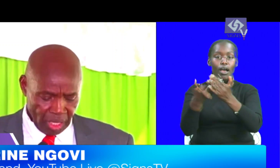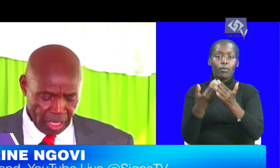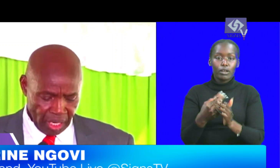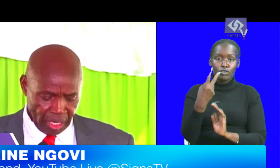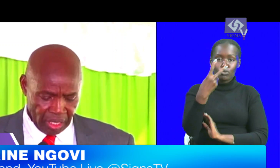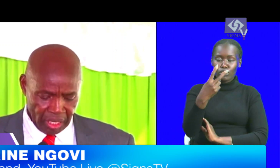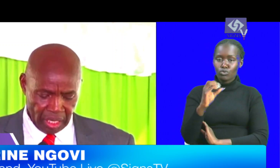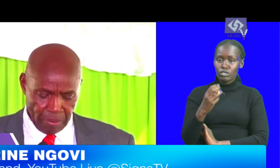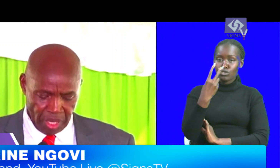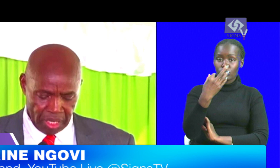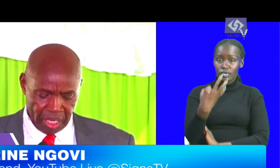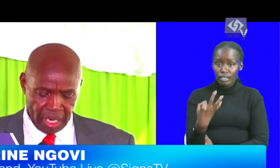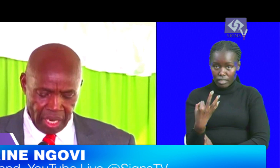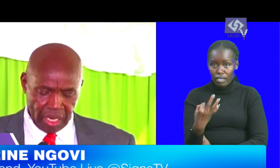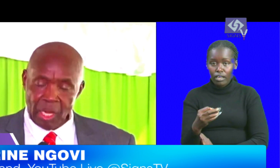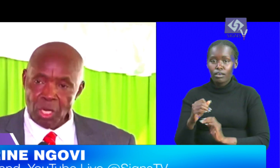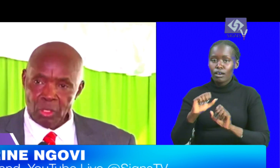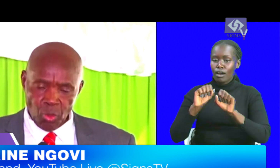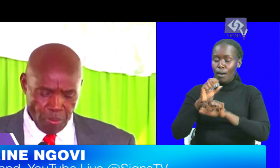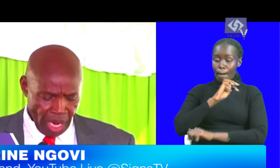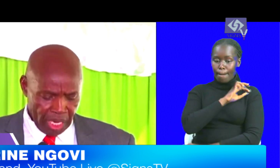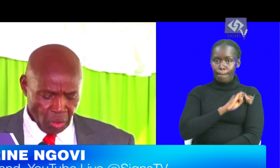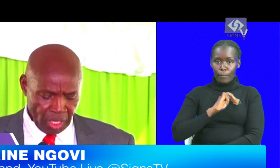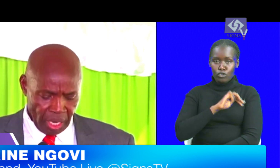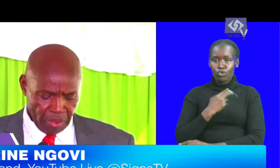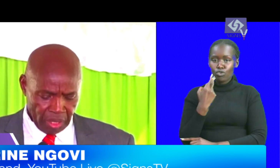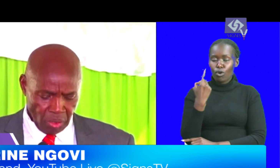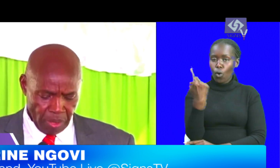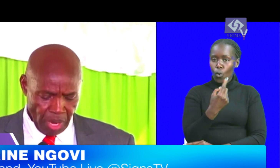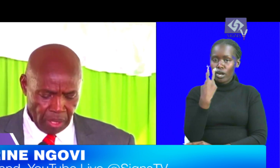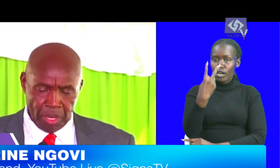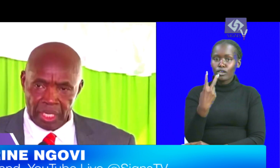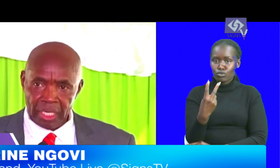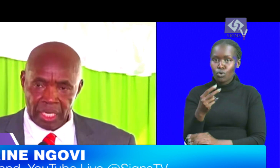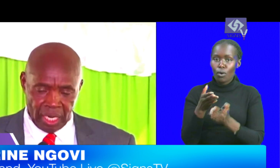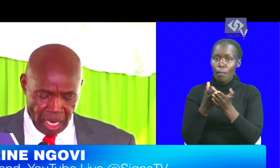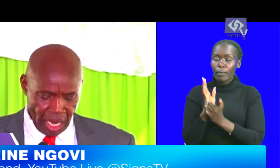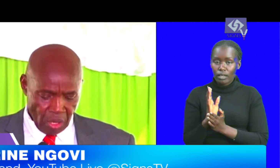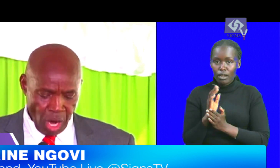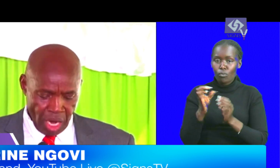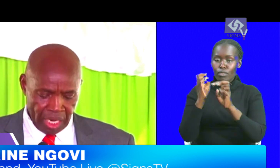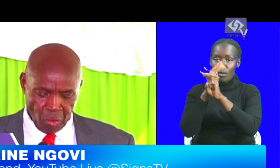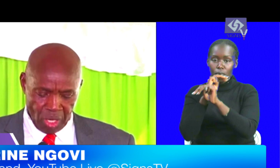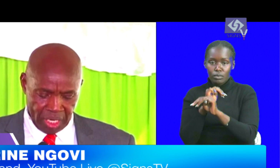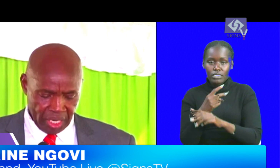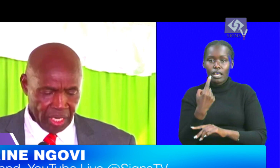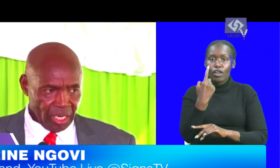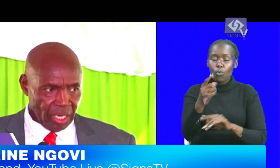2023 KCSE examination, the only two mandatory subjects will be mathematics and one language,